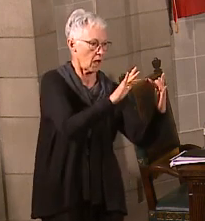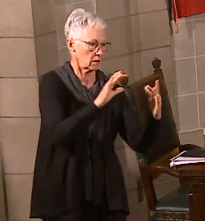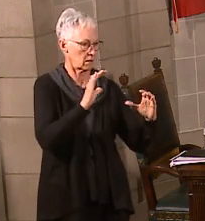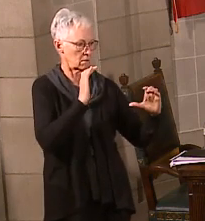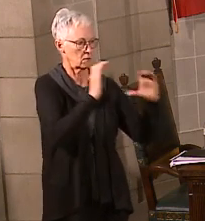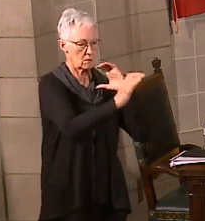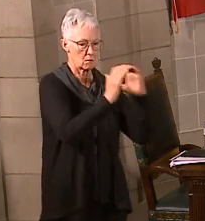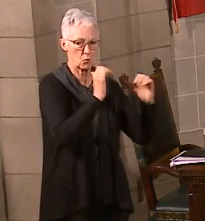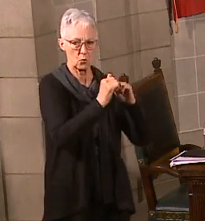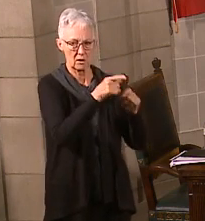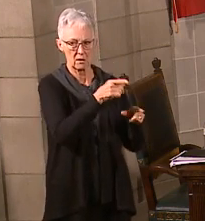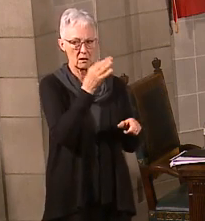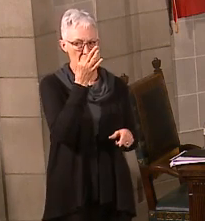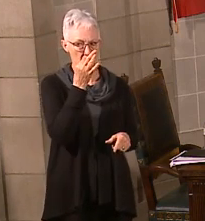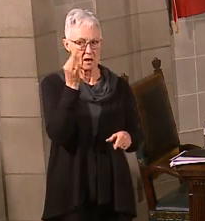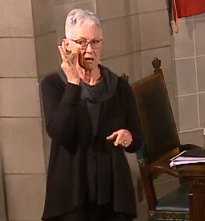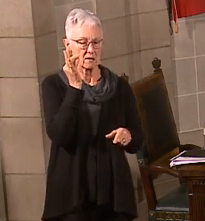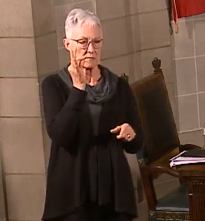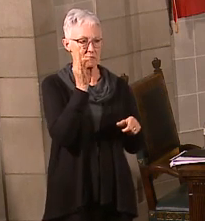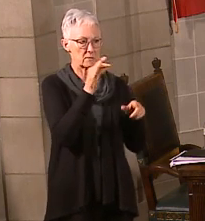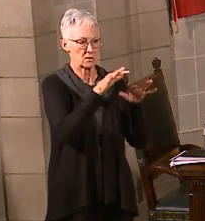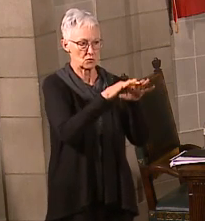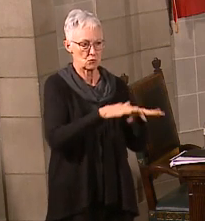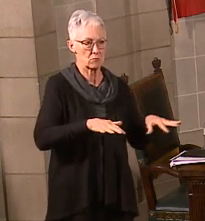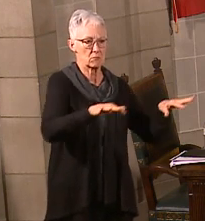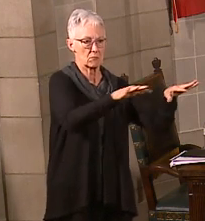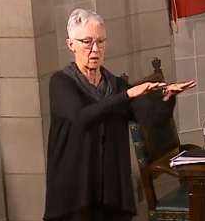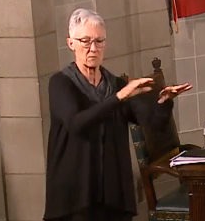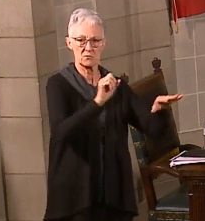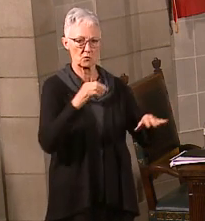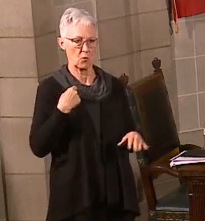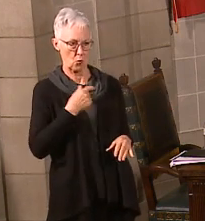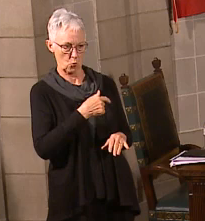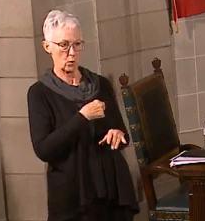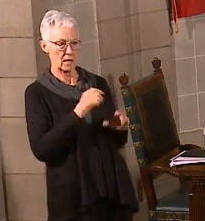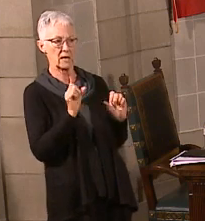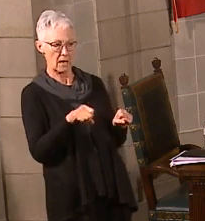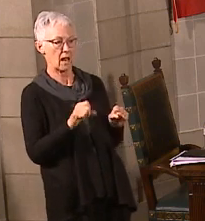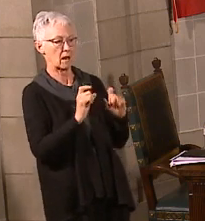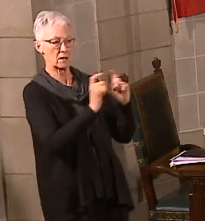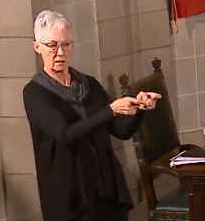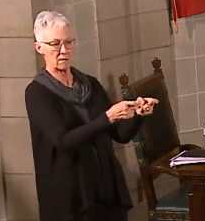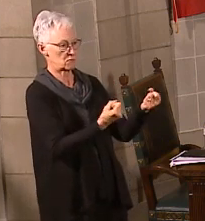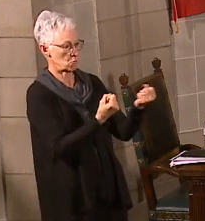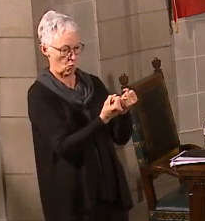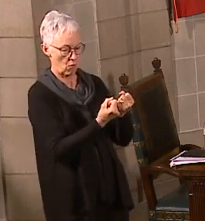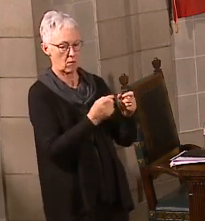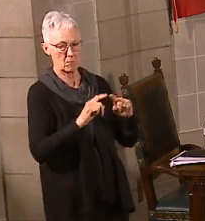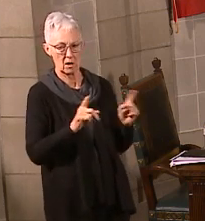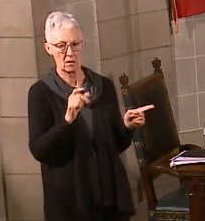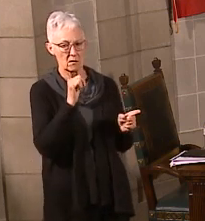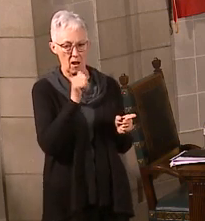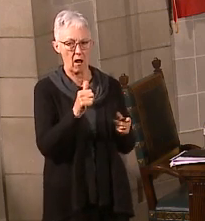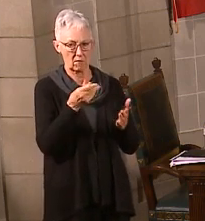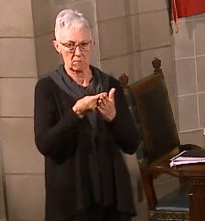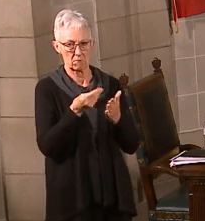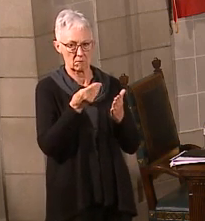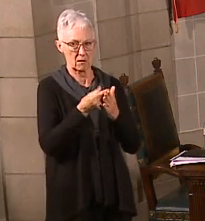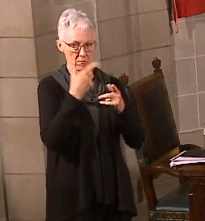are offering to provide assistance directly to the tribes from the state, but it's in the form of things like PPE, just like we're doing for other types of